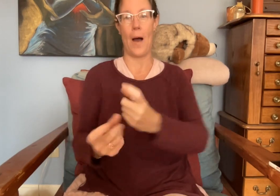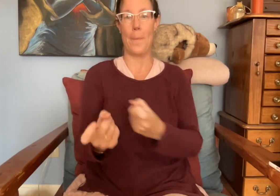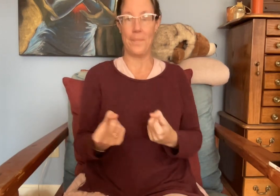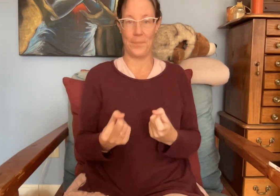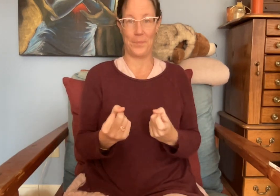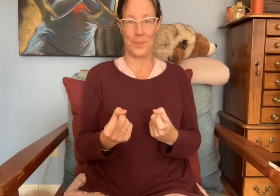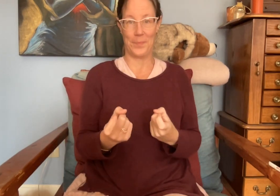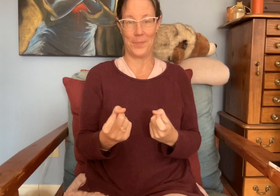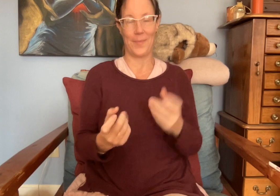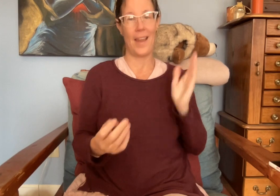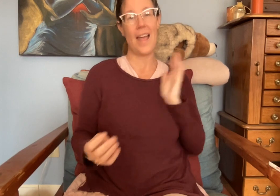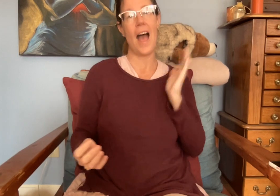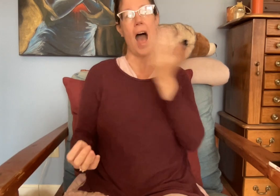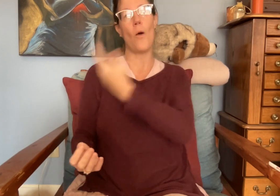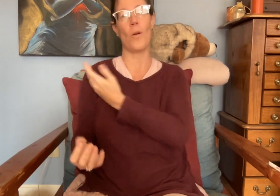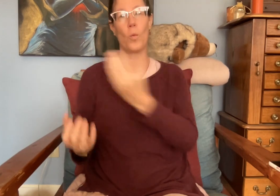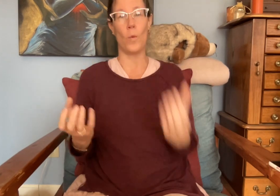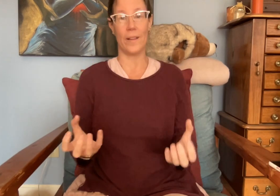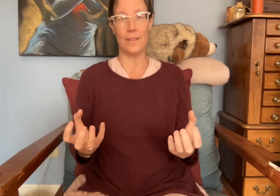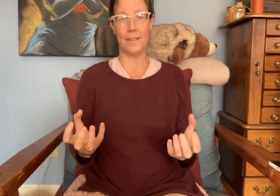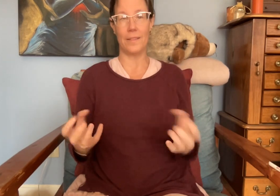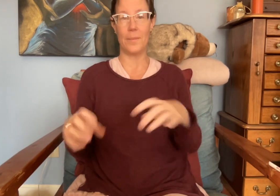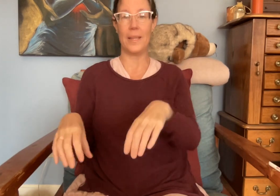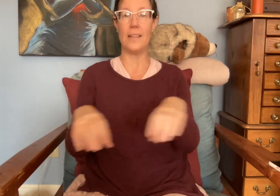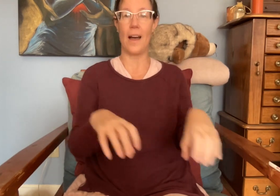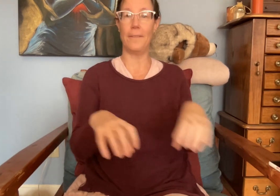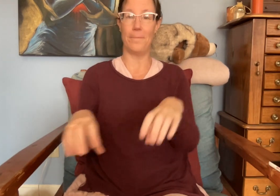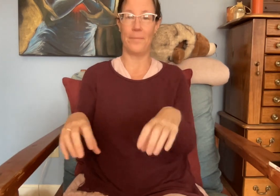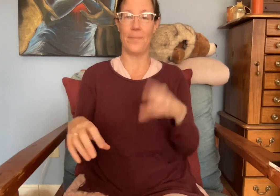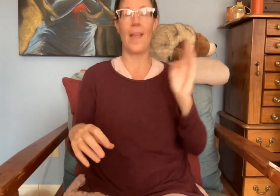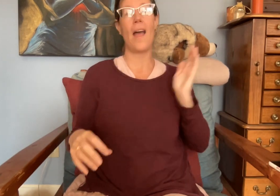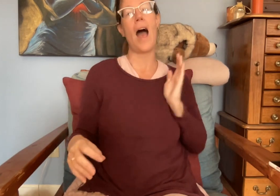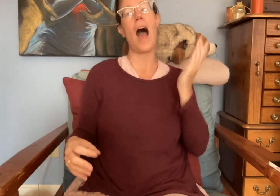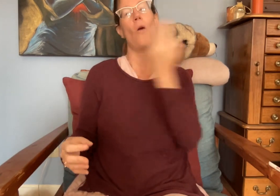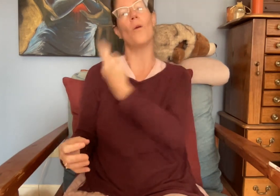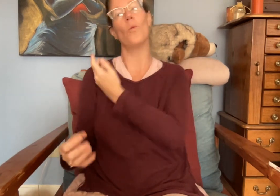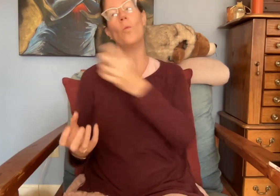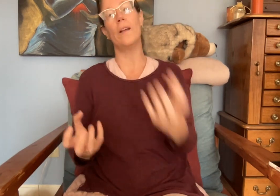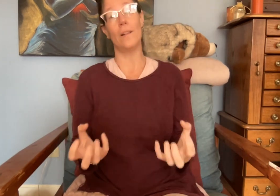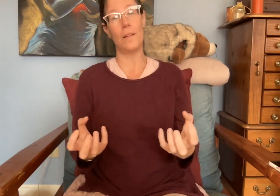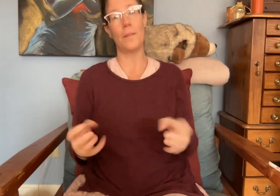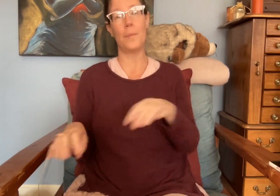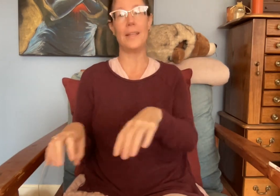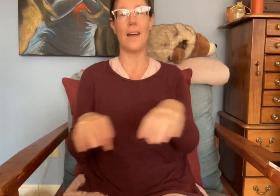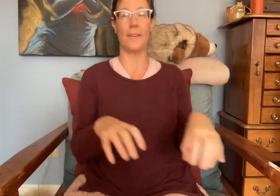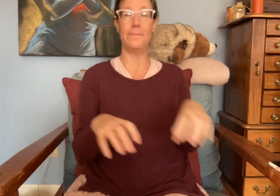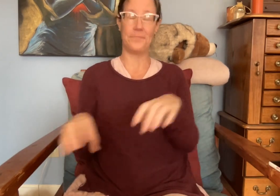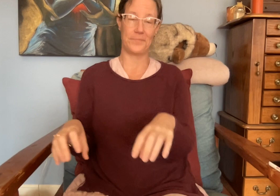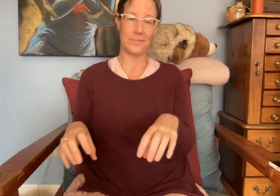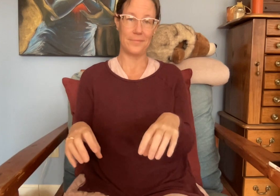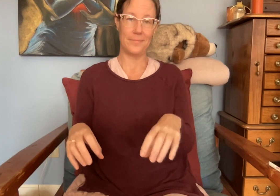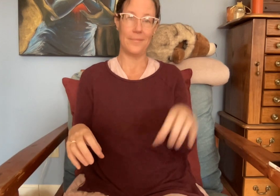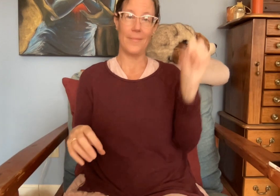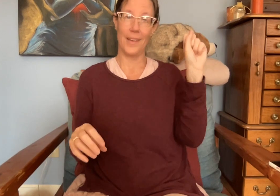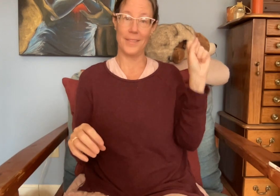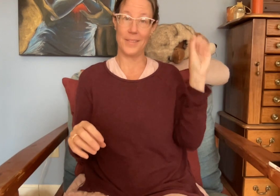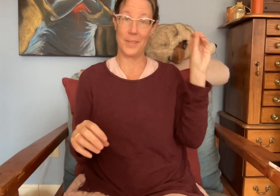come. Our will be done. Our will be done. So